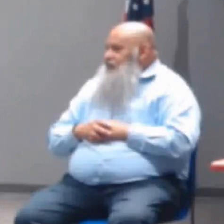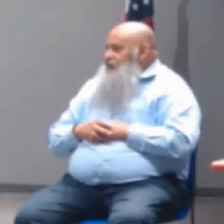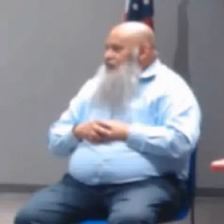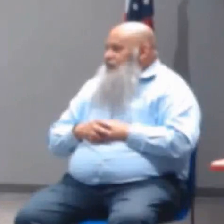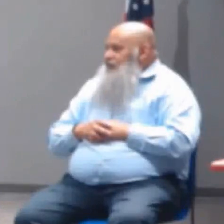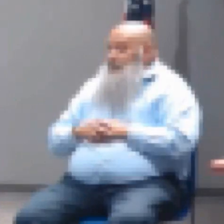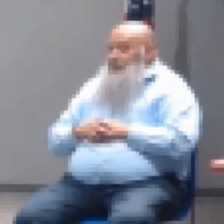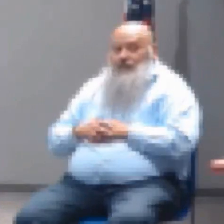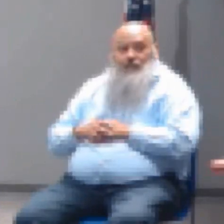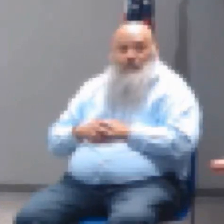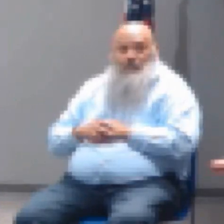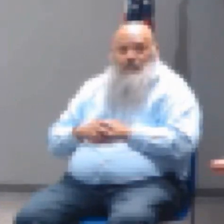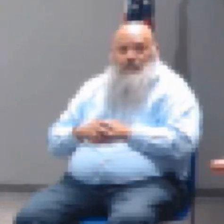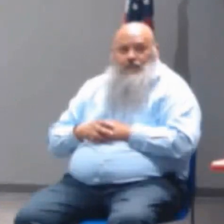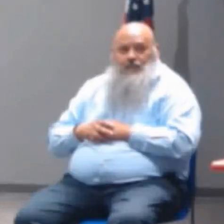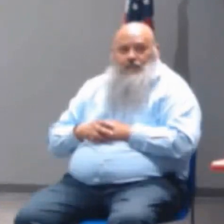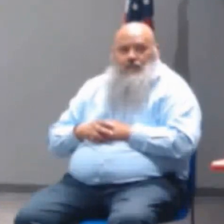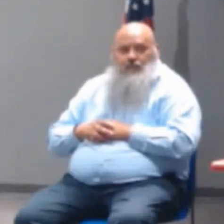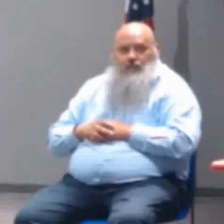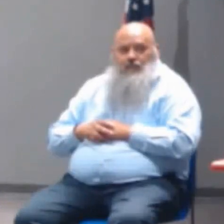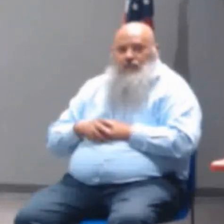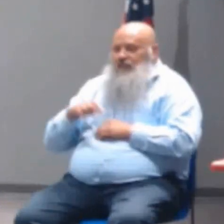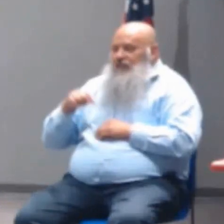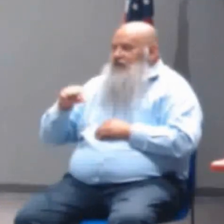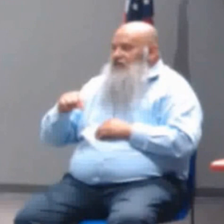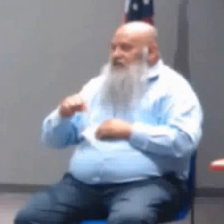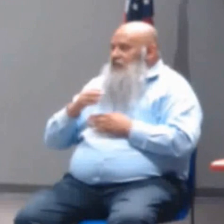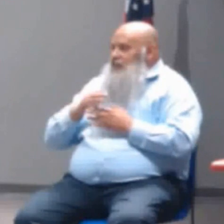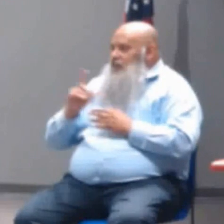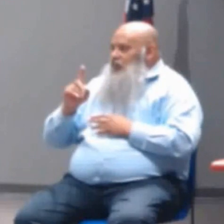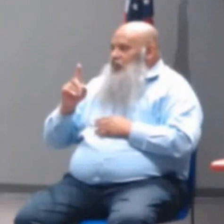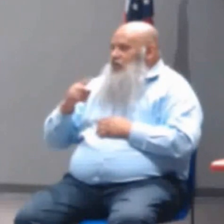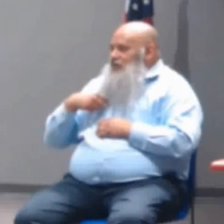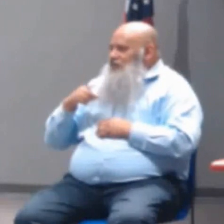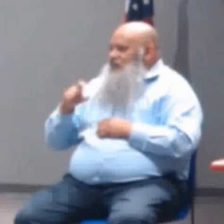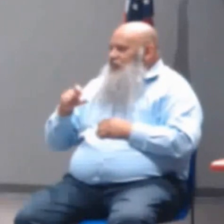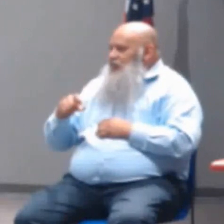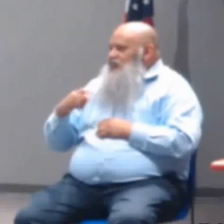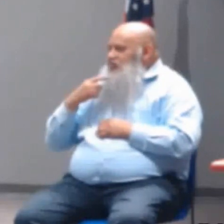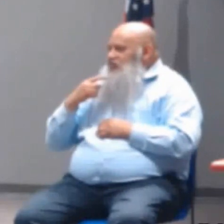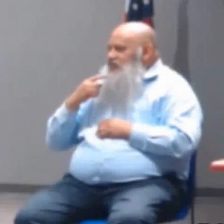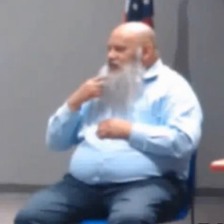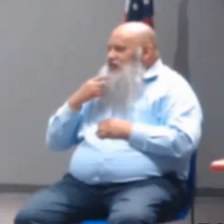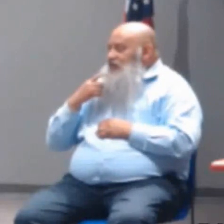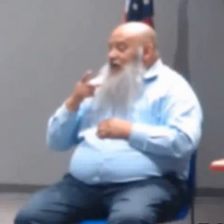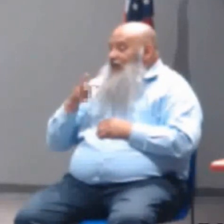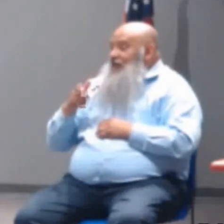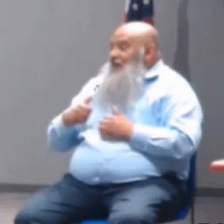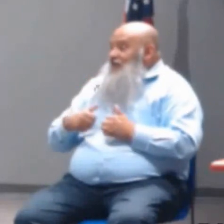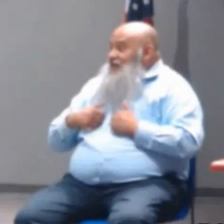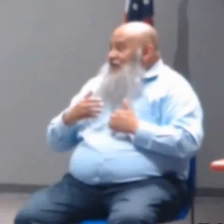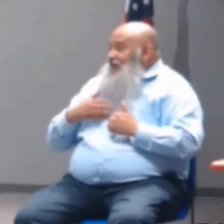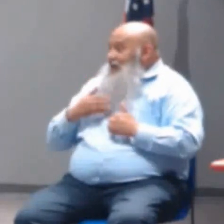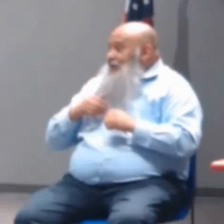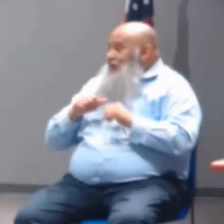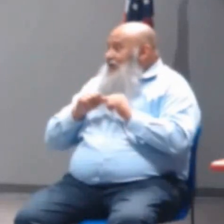it's personal. This is the part where I'm supposed to say, "And they lived happily ever